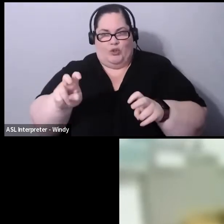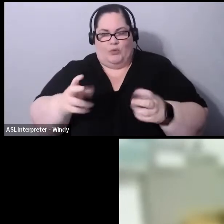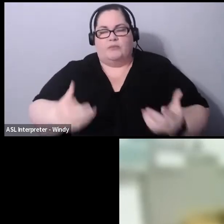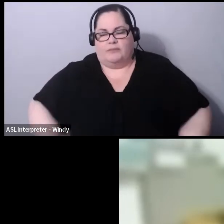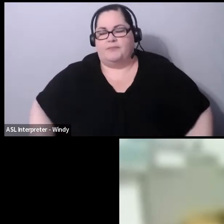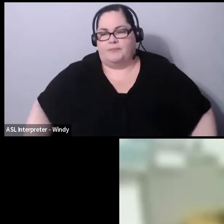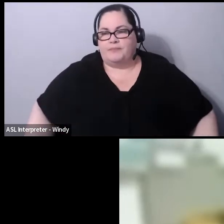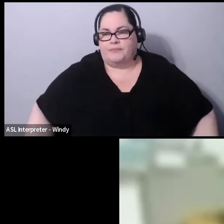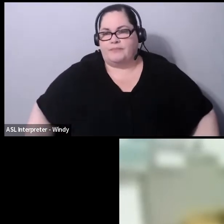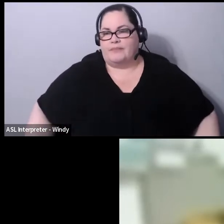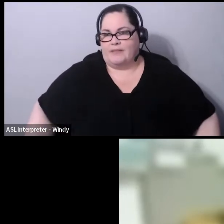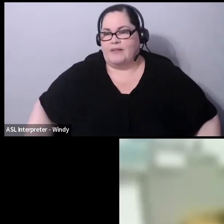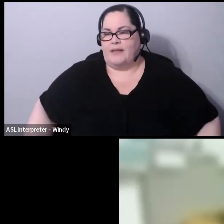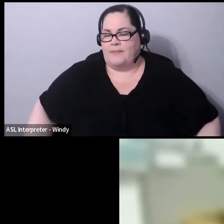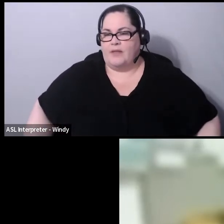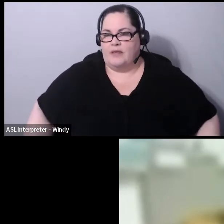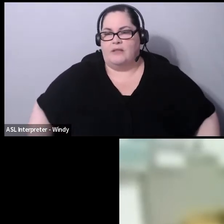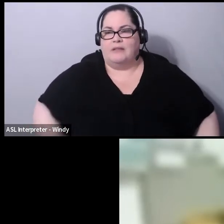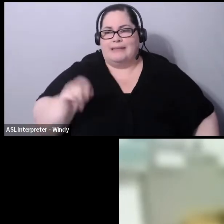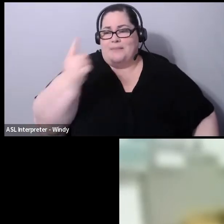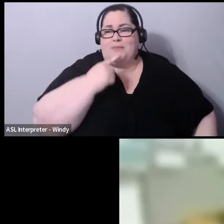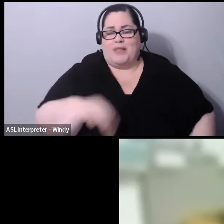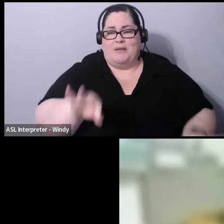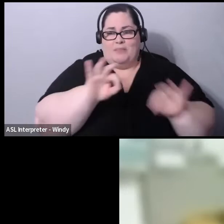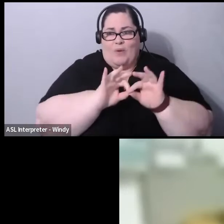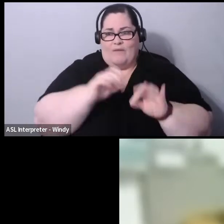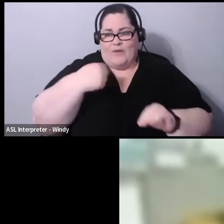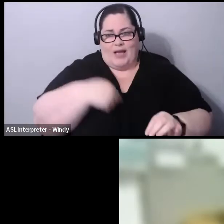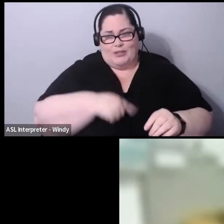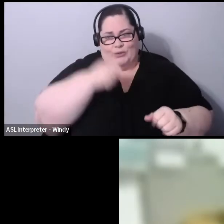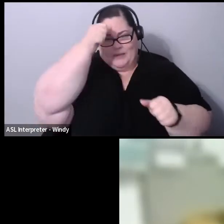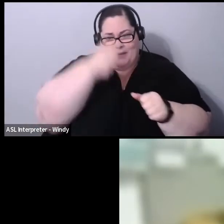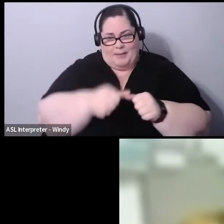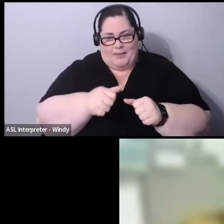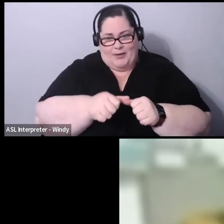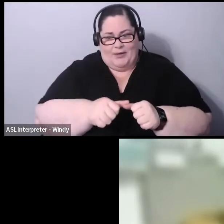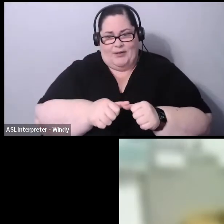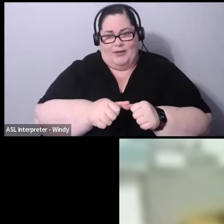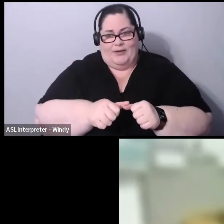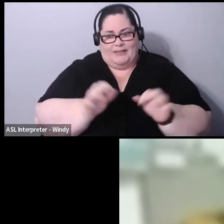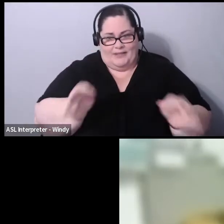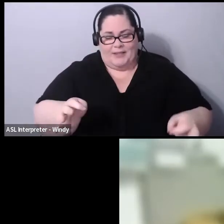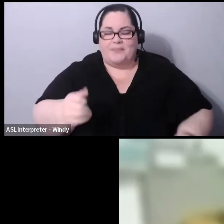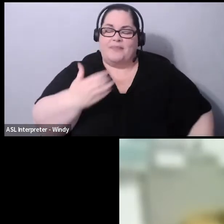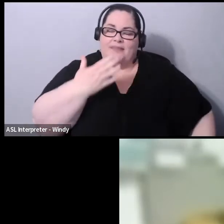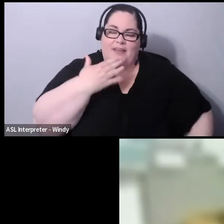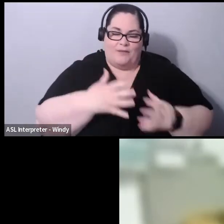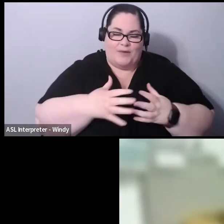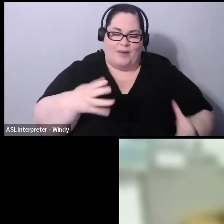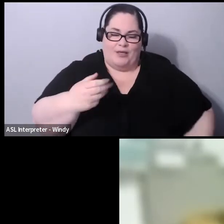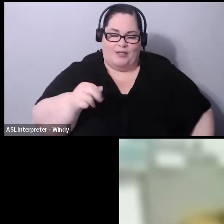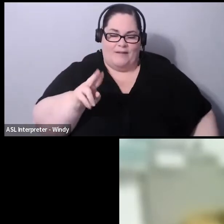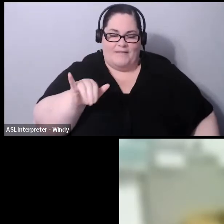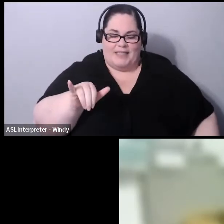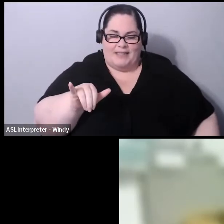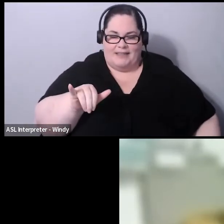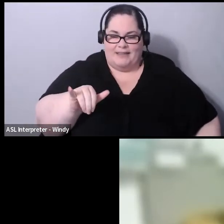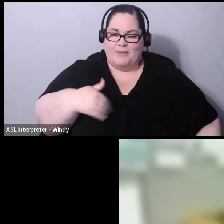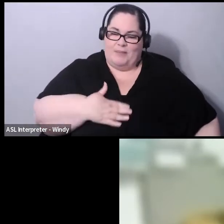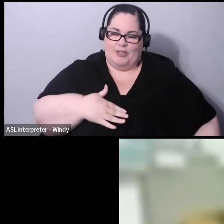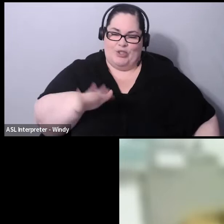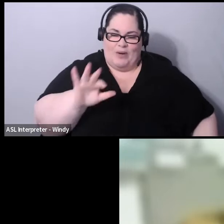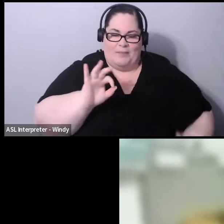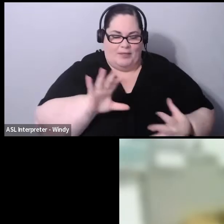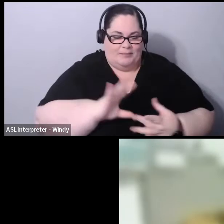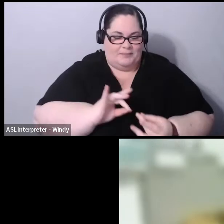Yeah, so something so important for us all to keep in mind for sure. Thank you so much, Harvey. We always appreciate your